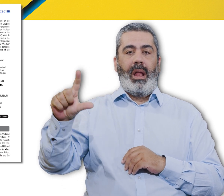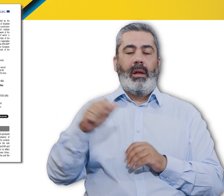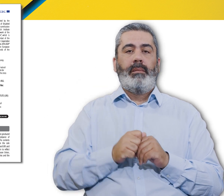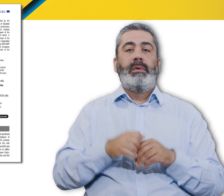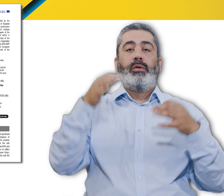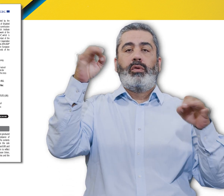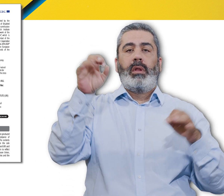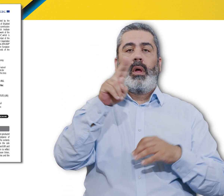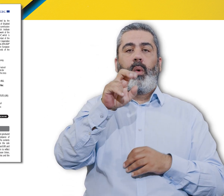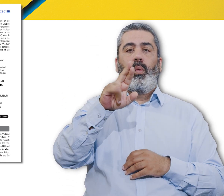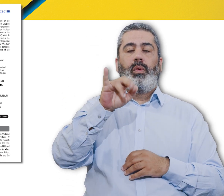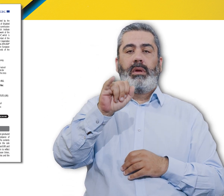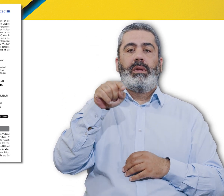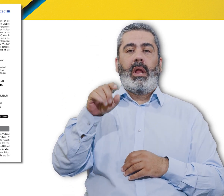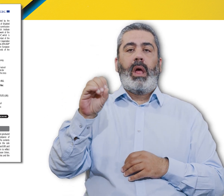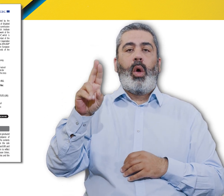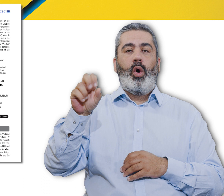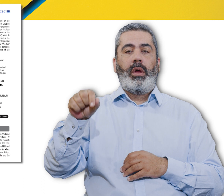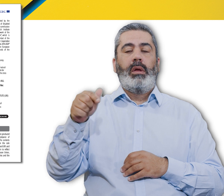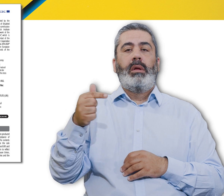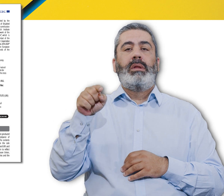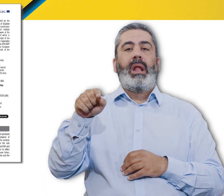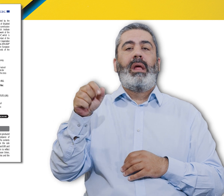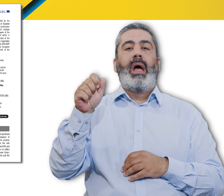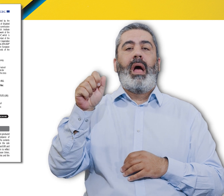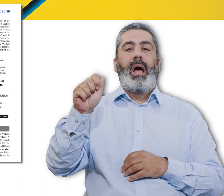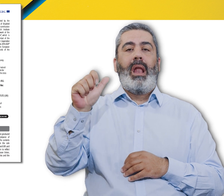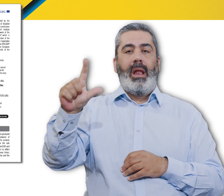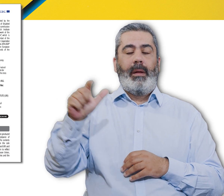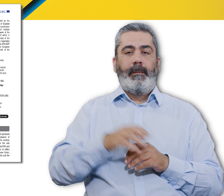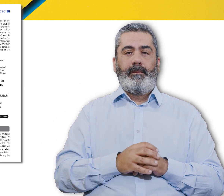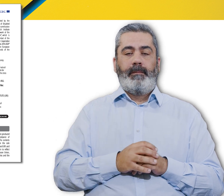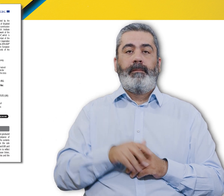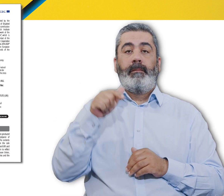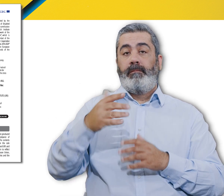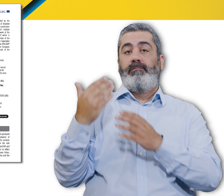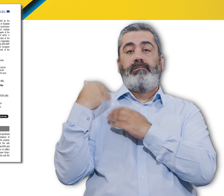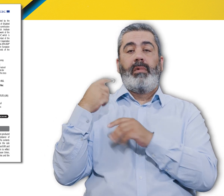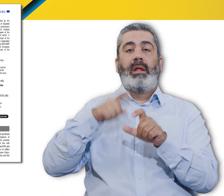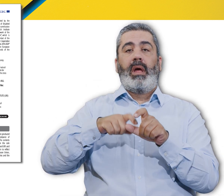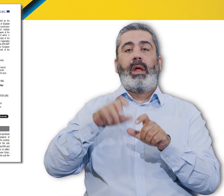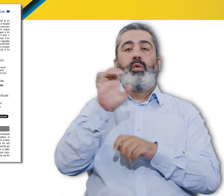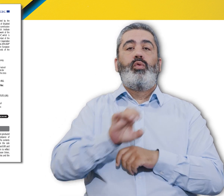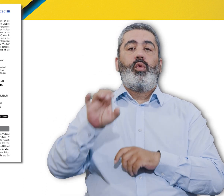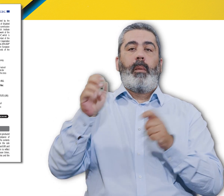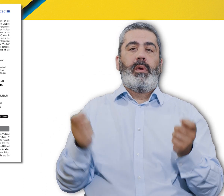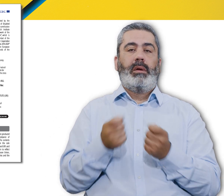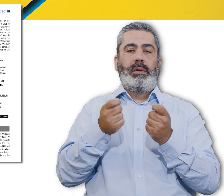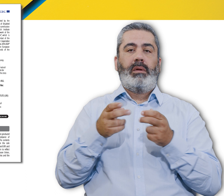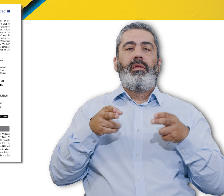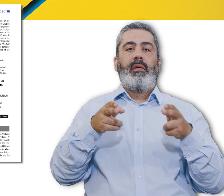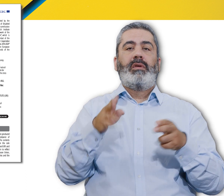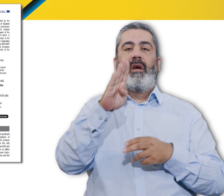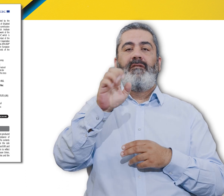www.urid.org.al. Press editing. Ropraxis Single Member Private Company, Contractor. Address, 4 Vegas